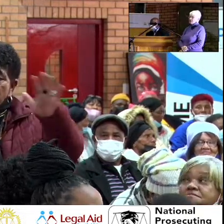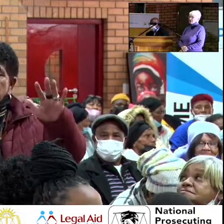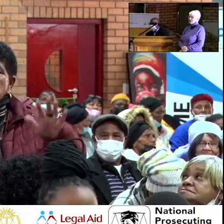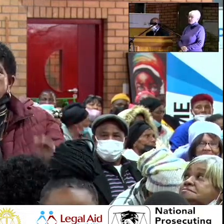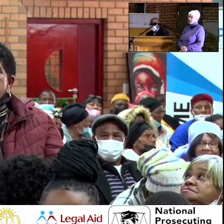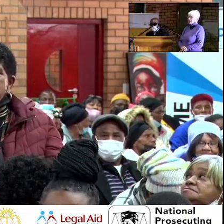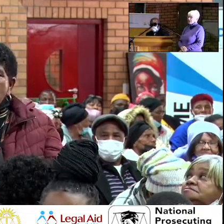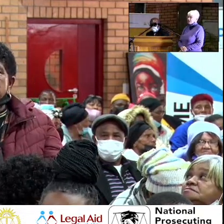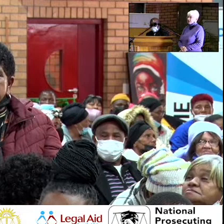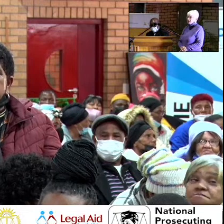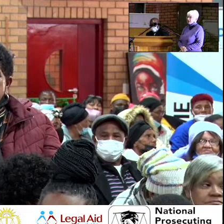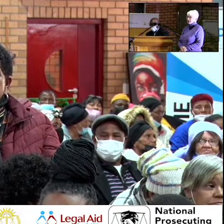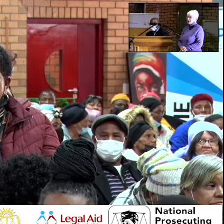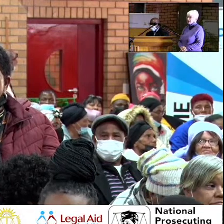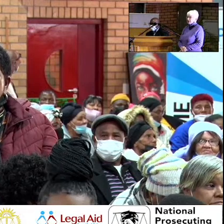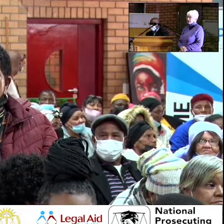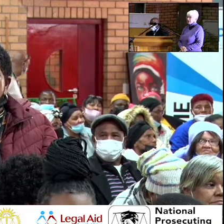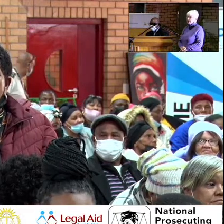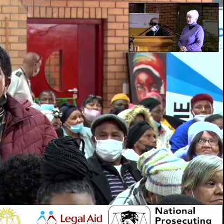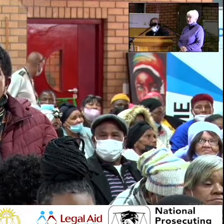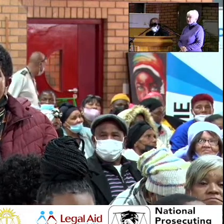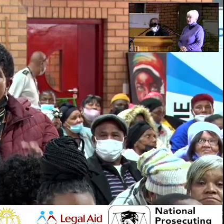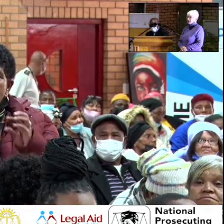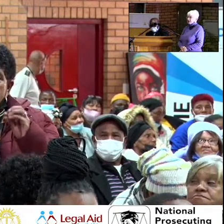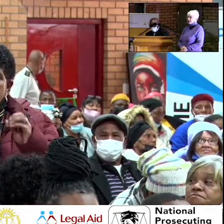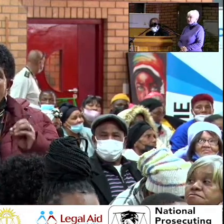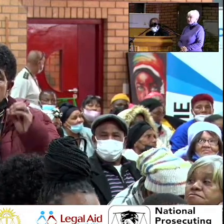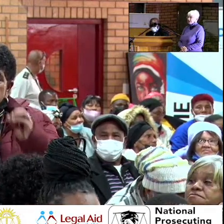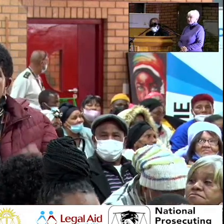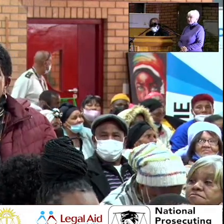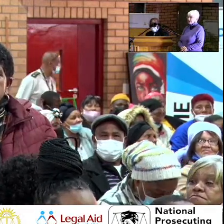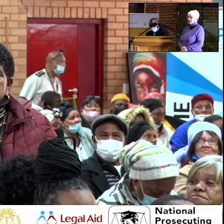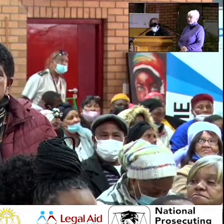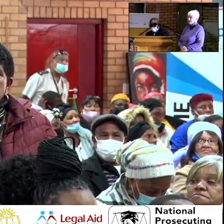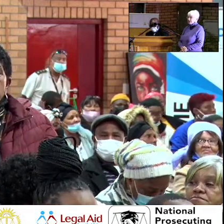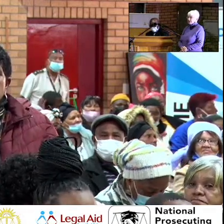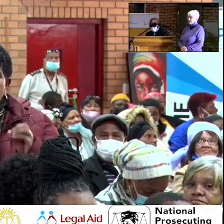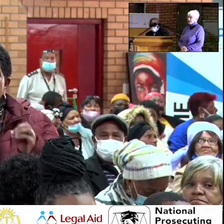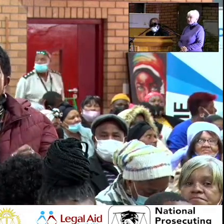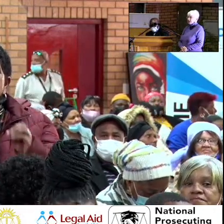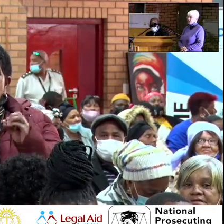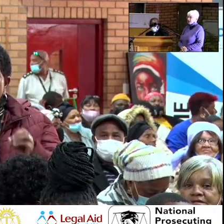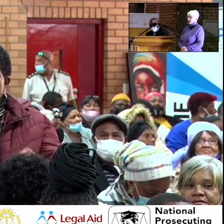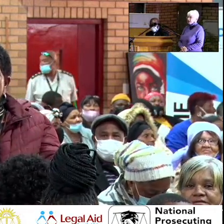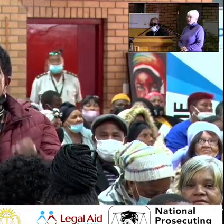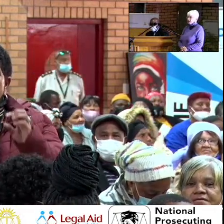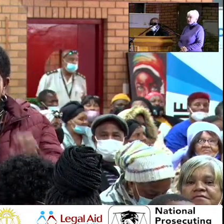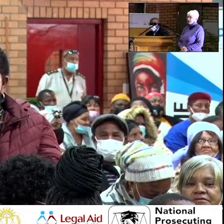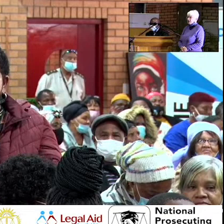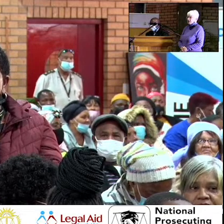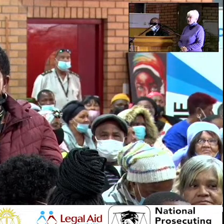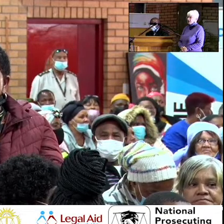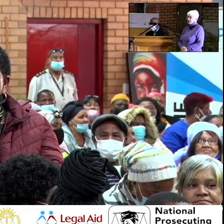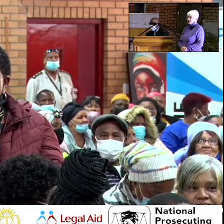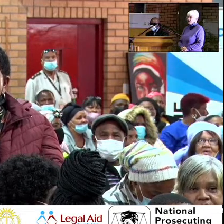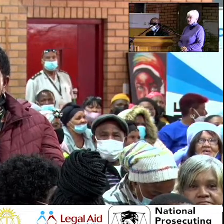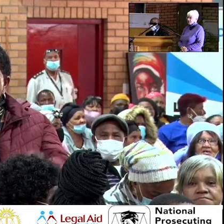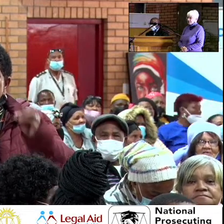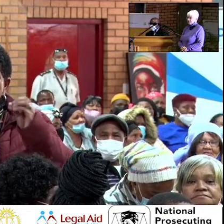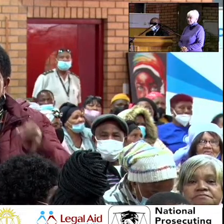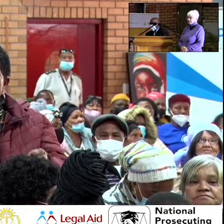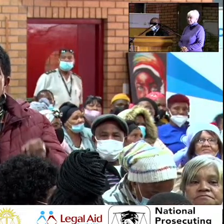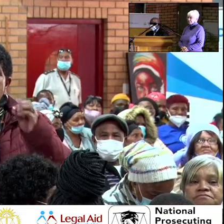agree everything what the council is actually indicating. Because I mean our seniors, they are suffering the most.